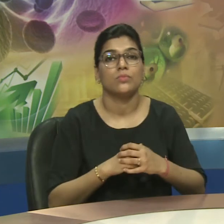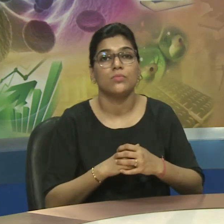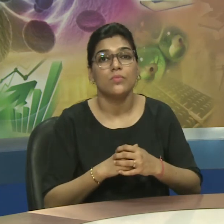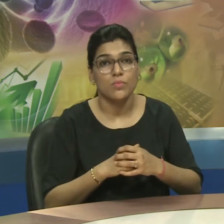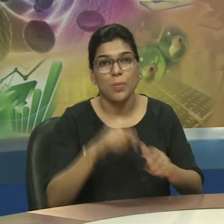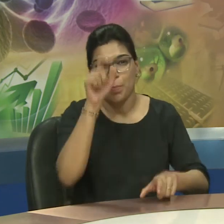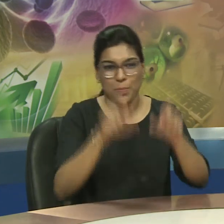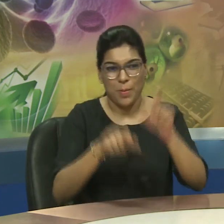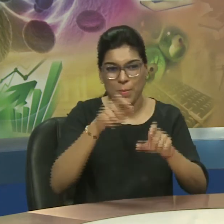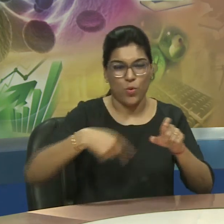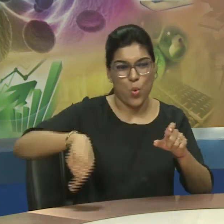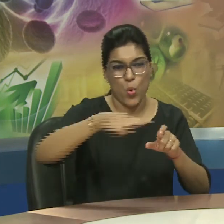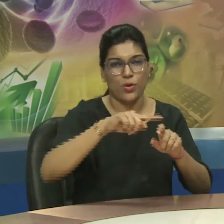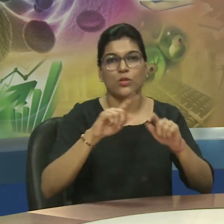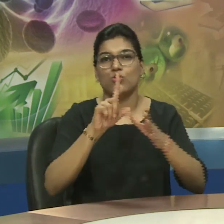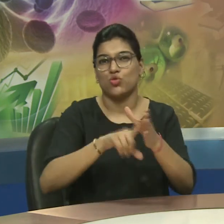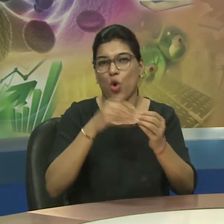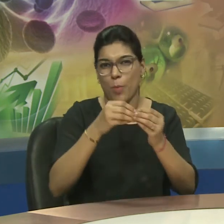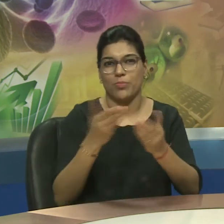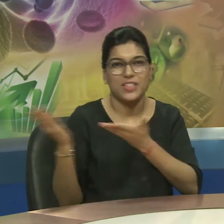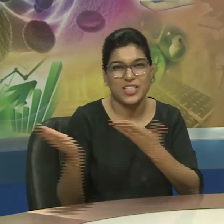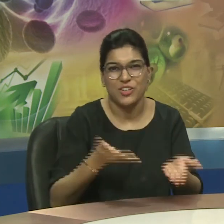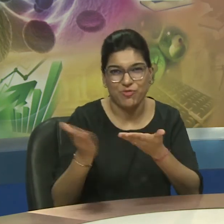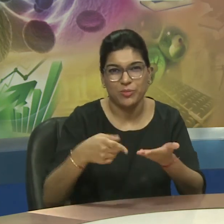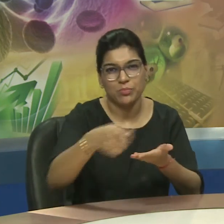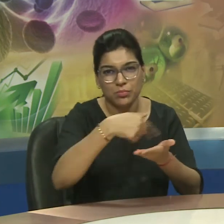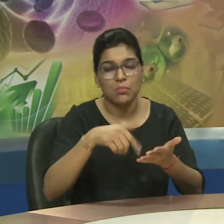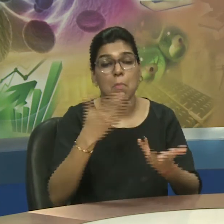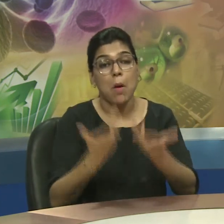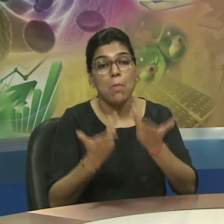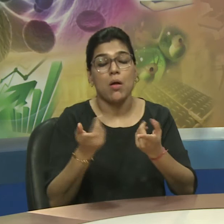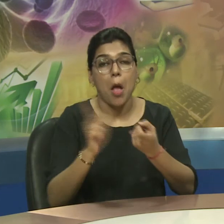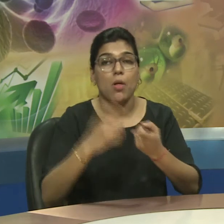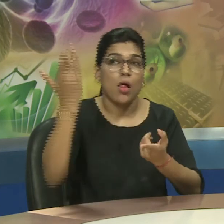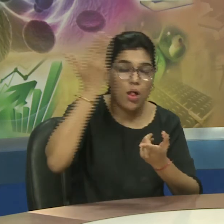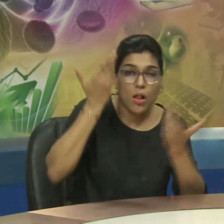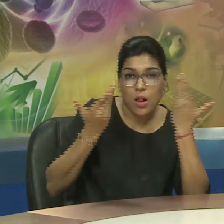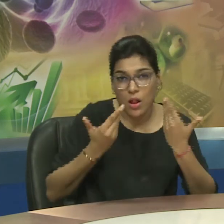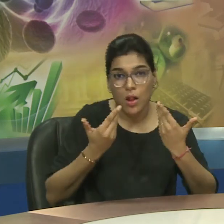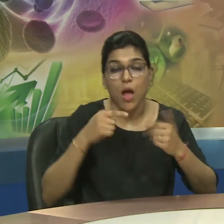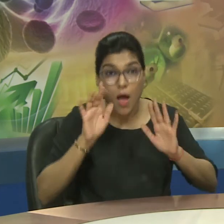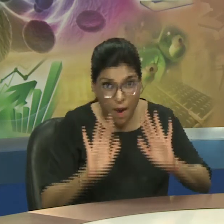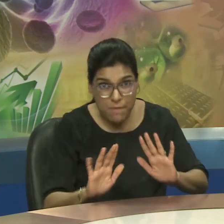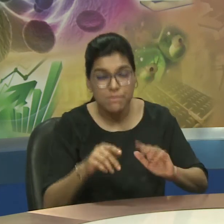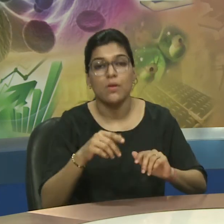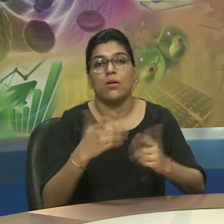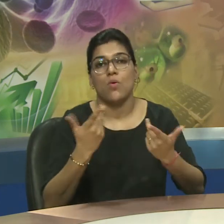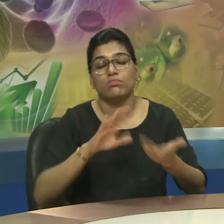There are two kinds of liability insurance. This type of policy covers the risk of liability for injury